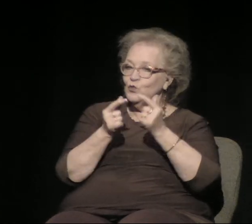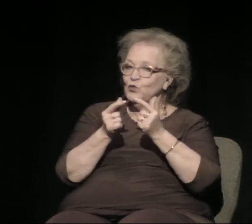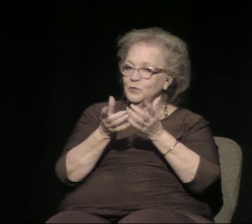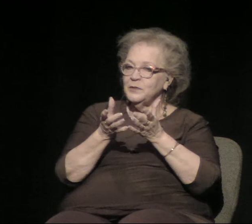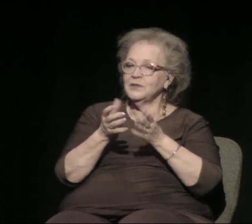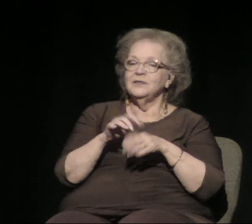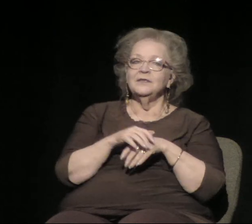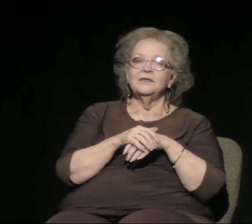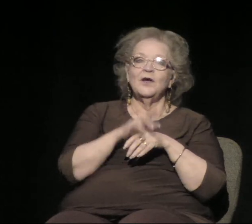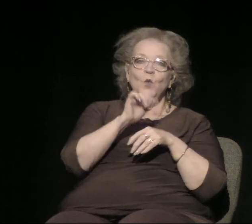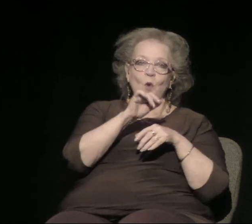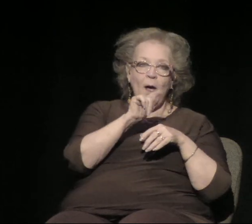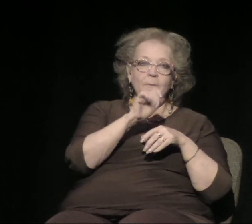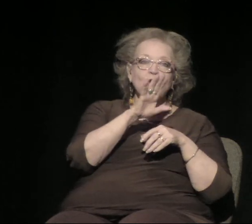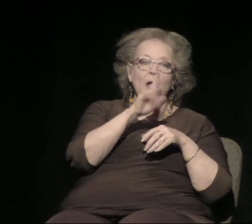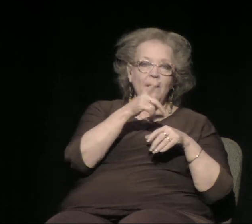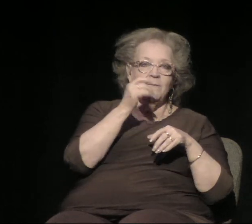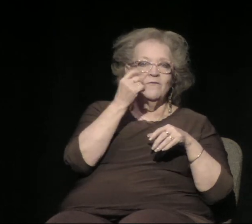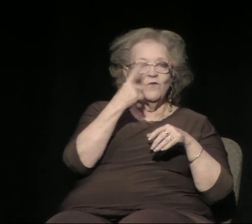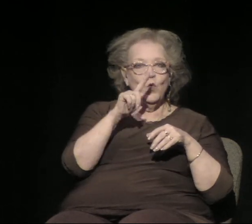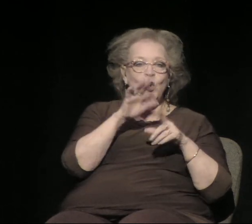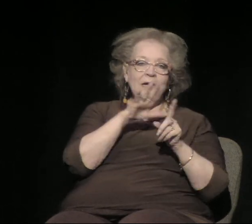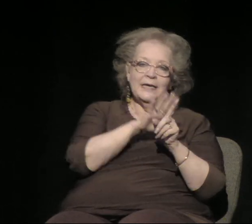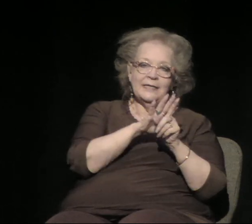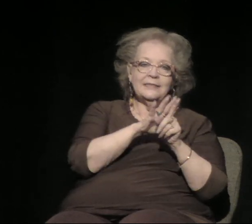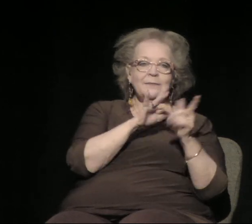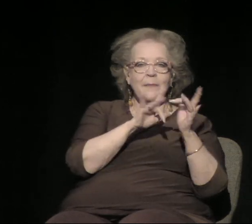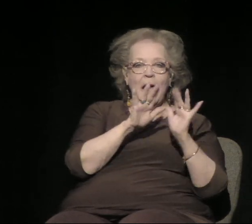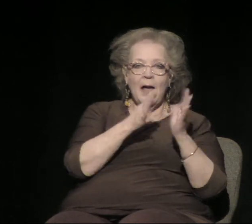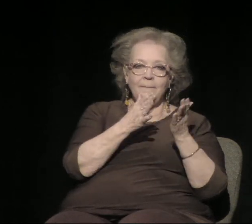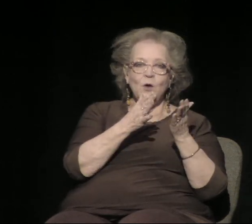Robert Cupp's Panorama of the Bible class, or